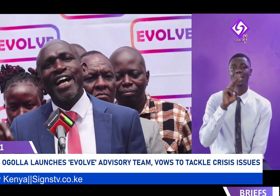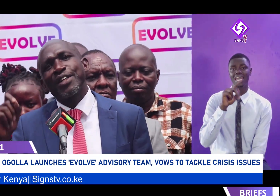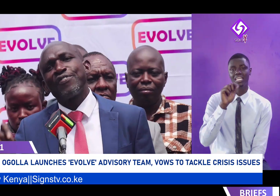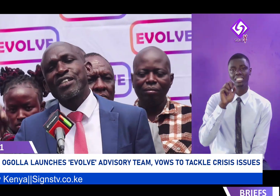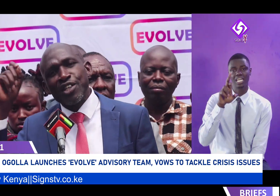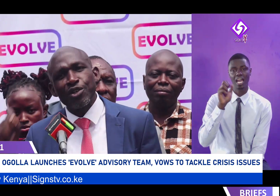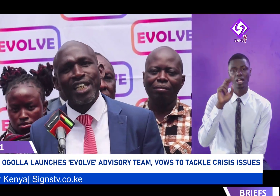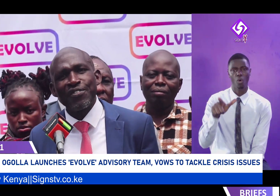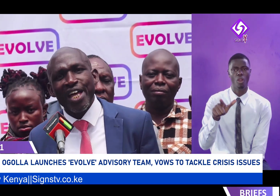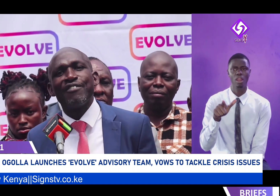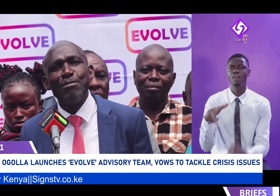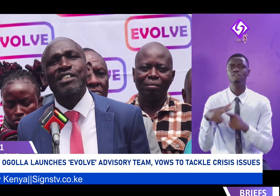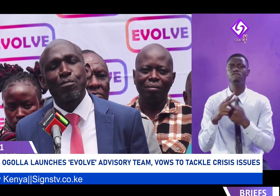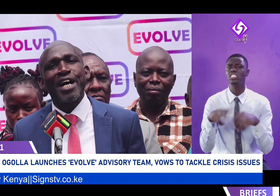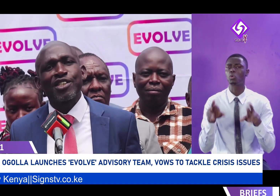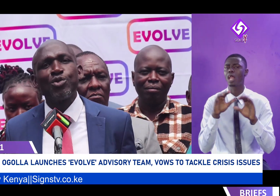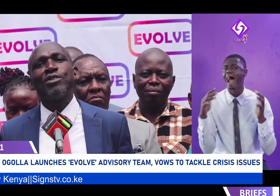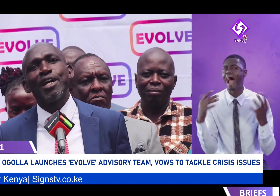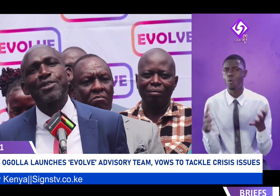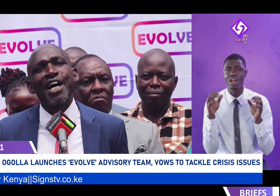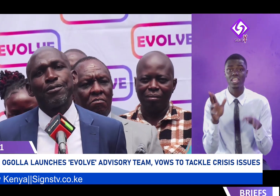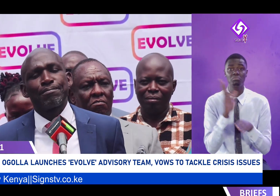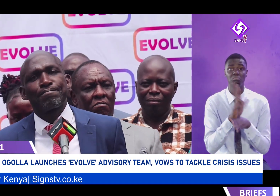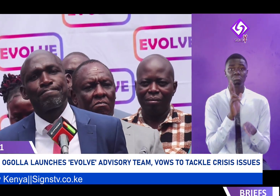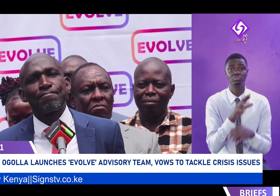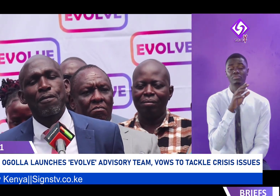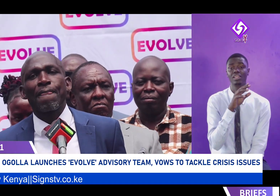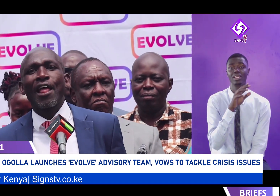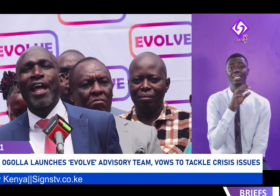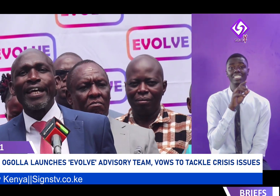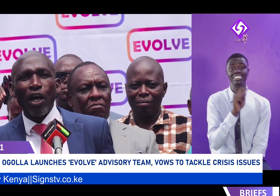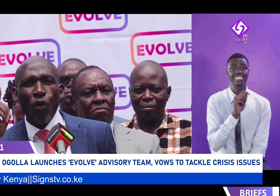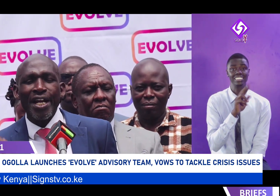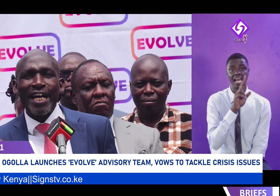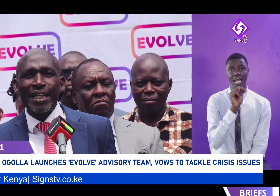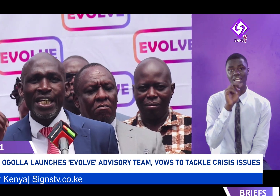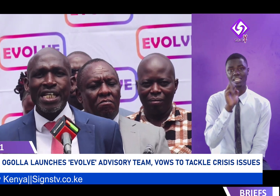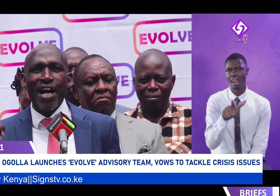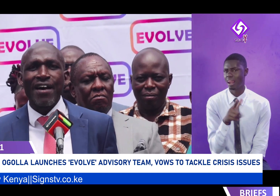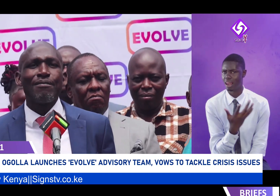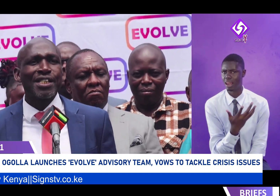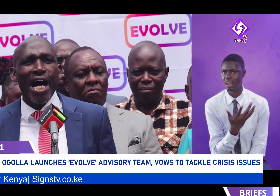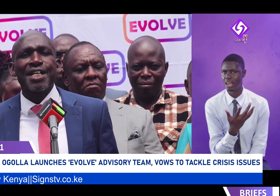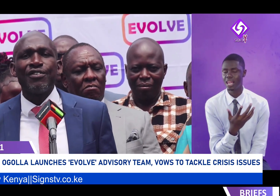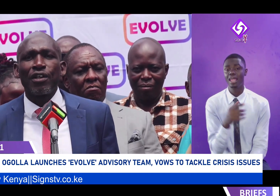can they fix a road if they have a means to pass through a mtaro? When in this our government under